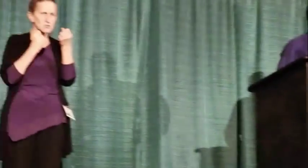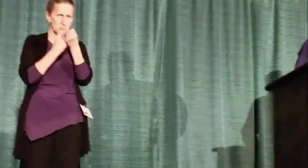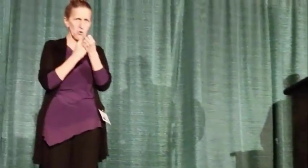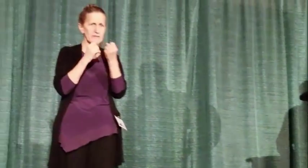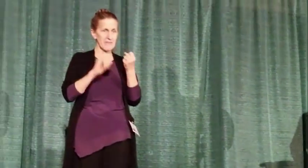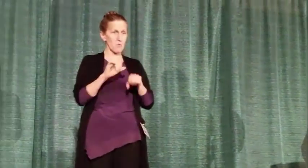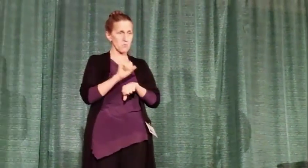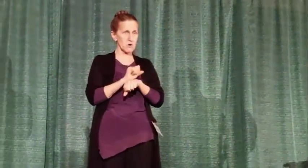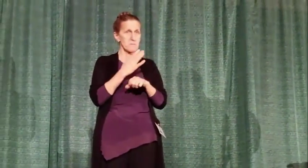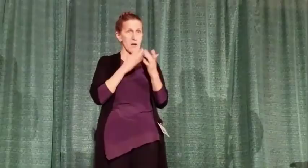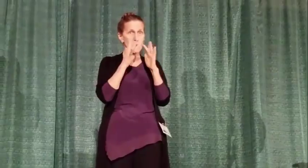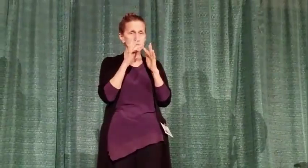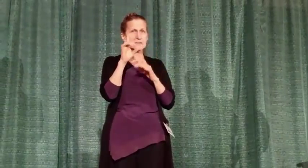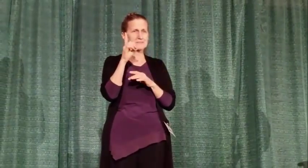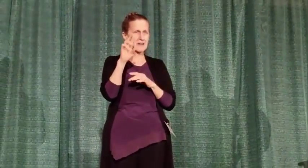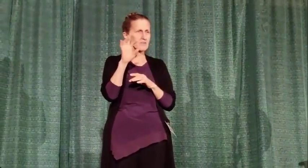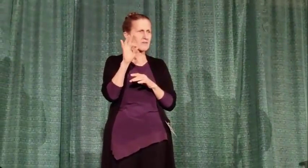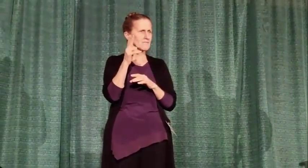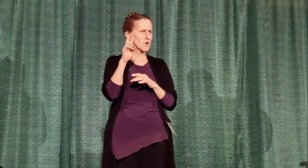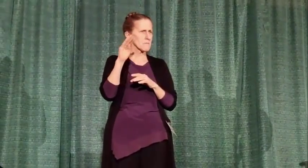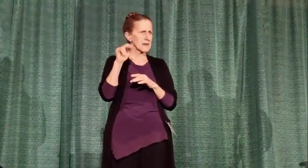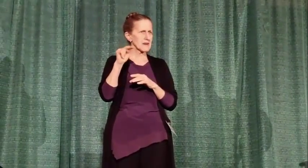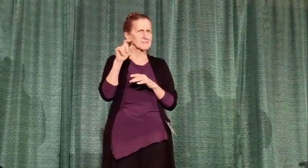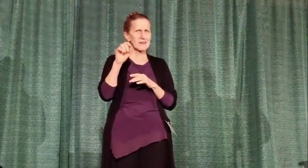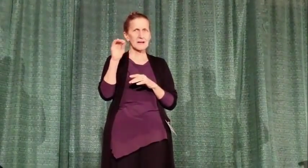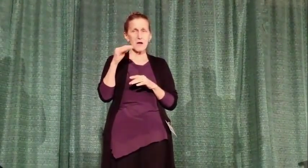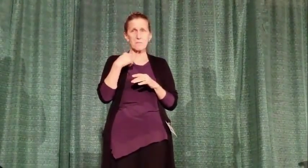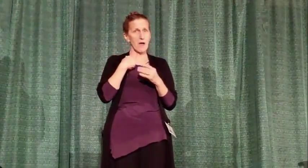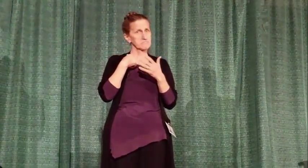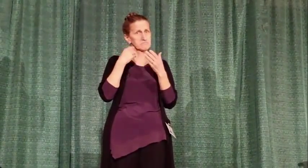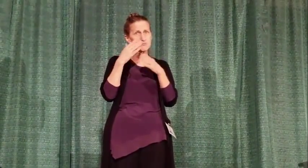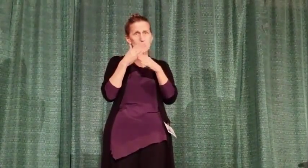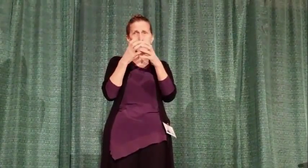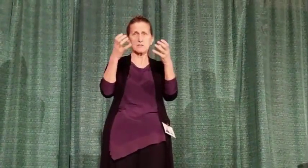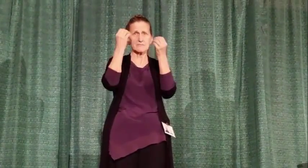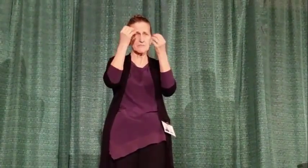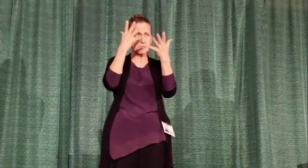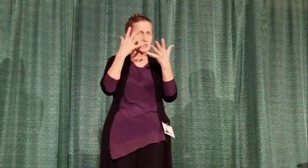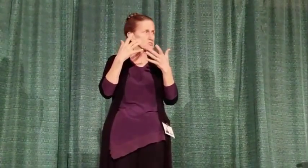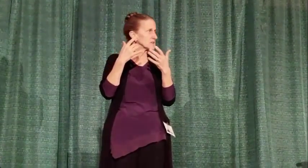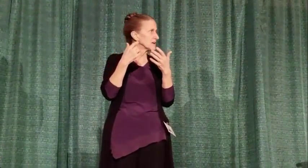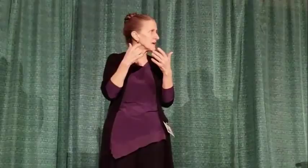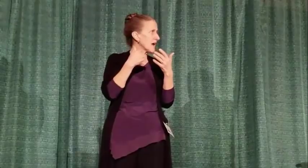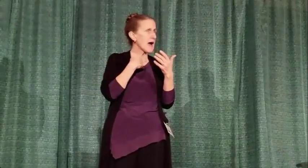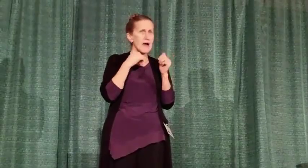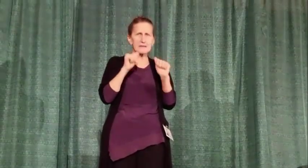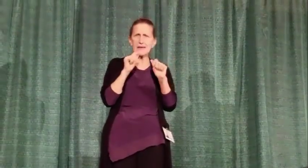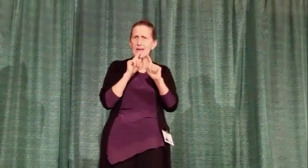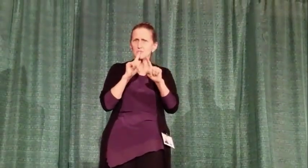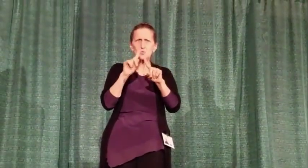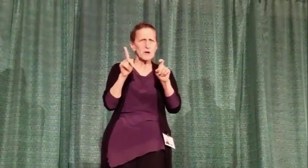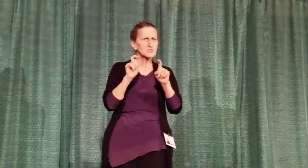My website, of course, drfuhrman.com. I give a lot of information out there, but I answer in my member center. I answer people's questions. We